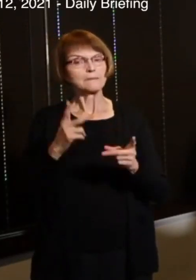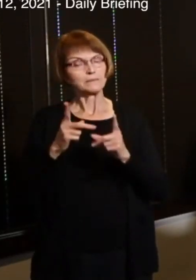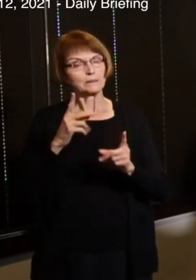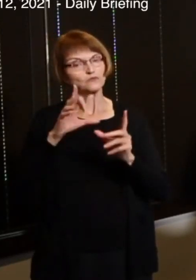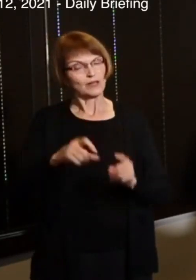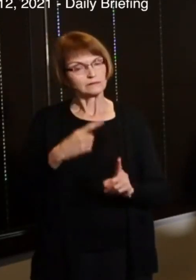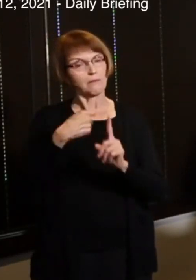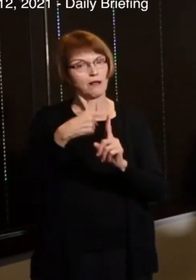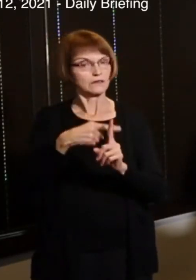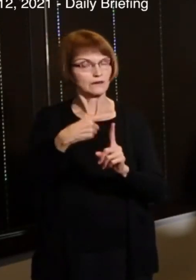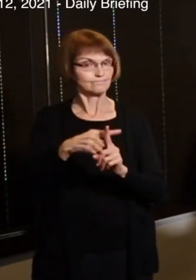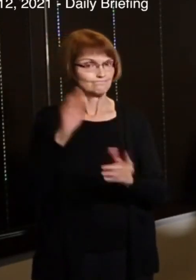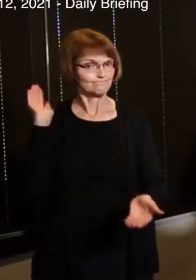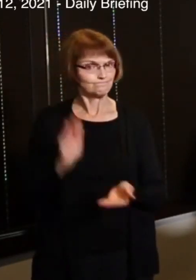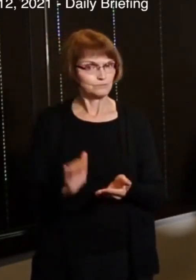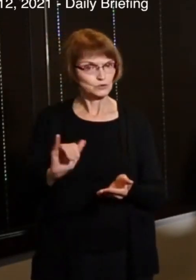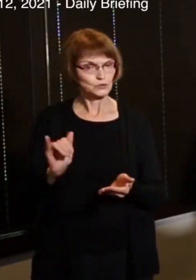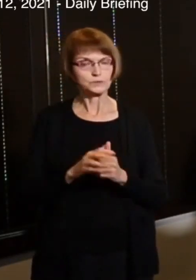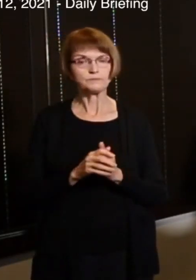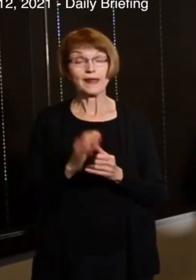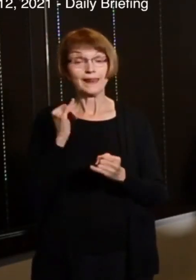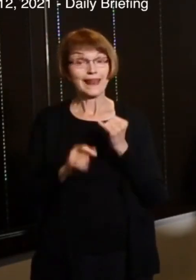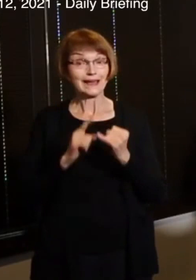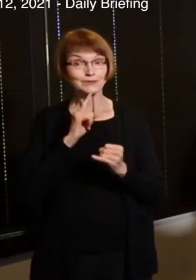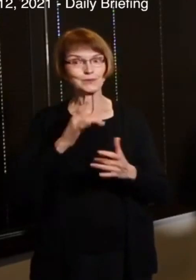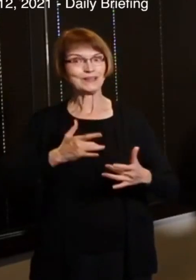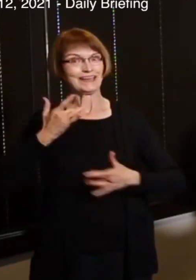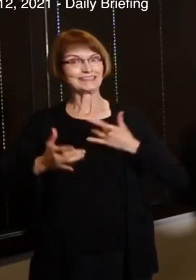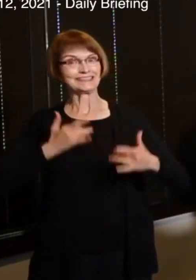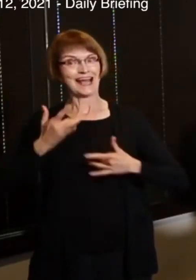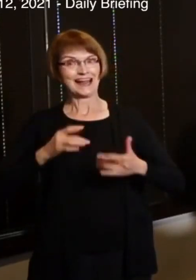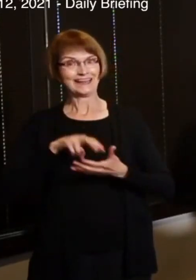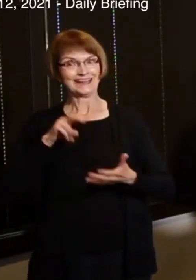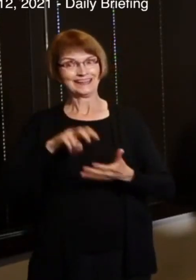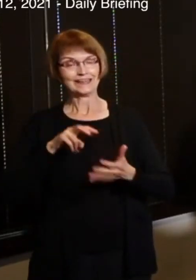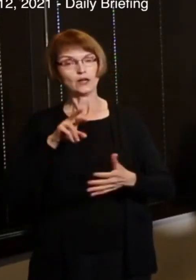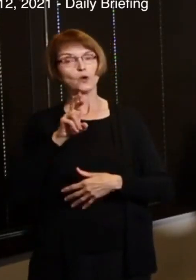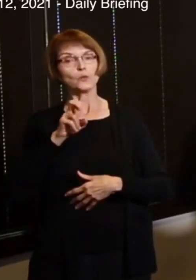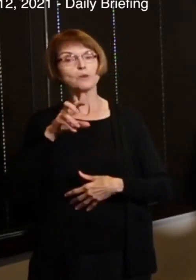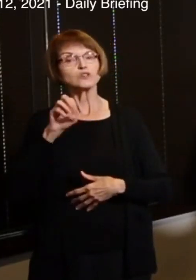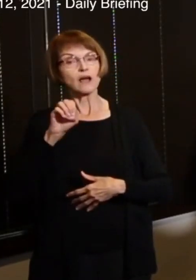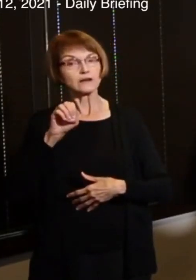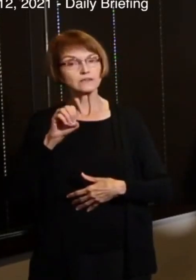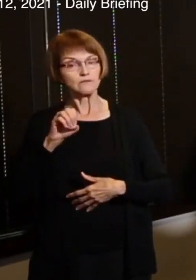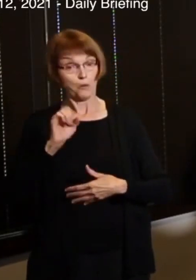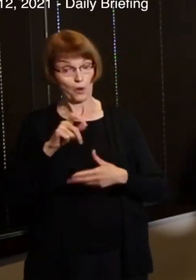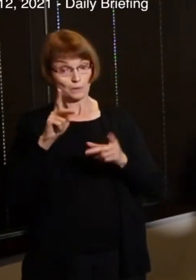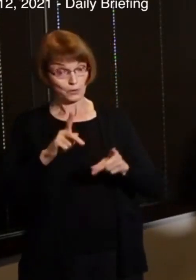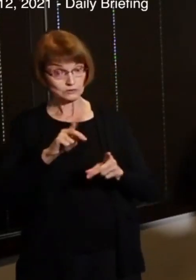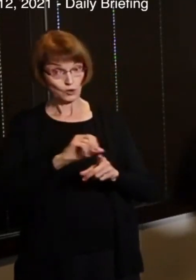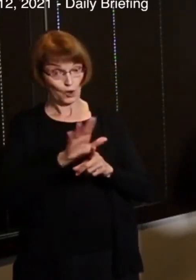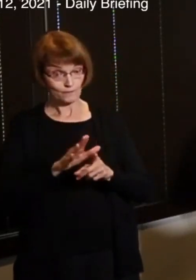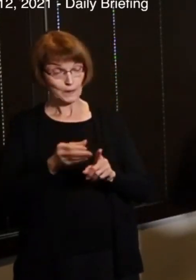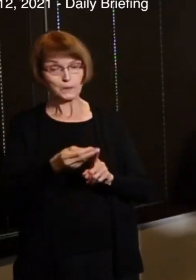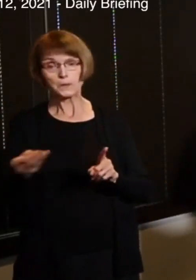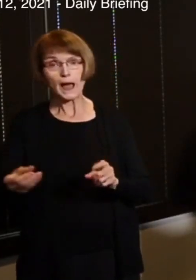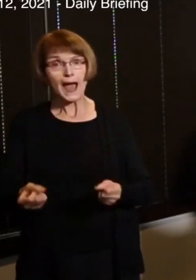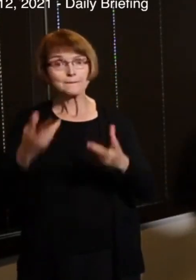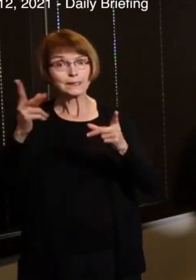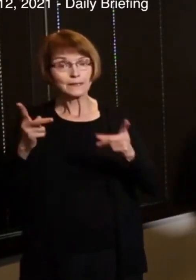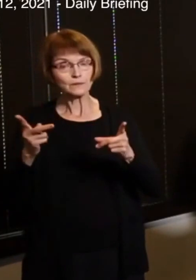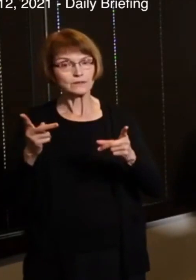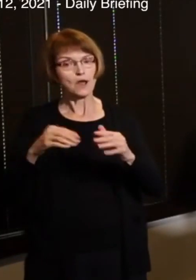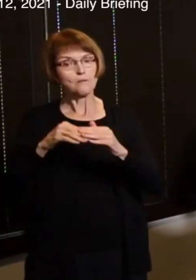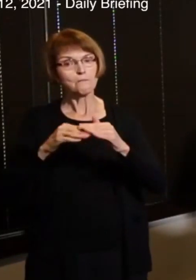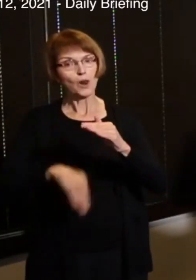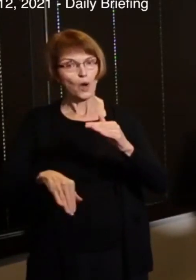then lastly, really excited to see our reproductive factor down below 0.9, and I think the last time I